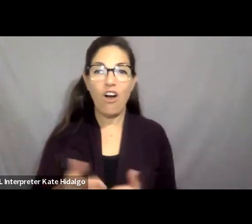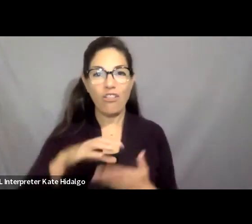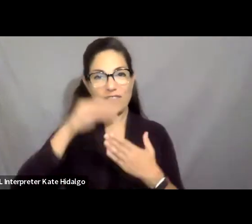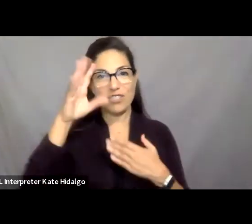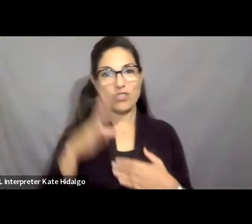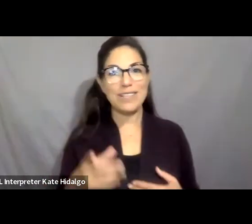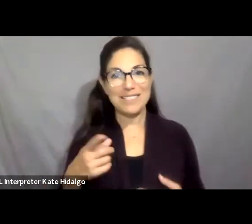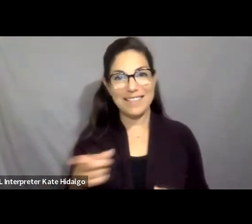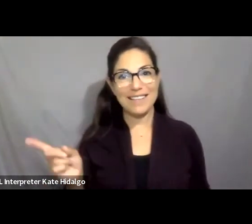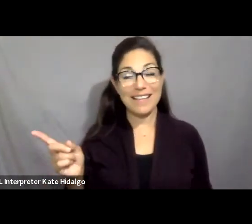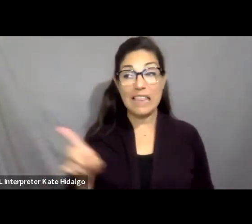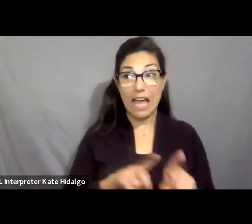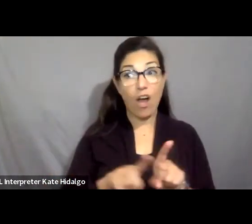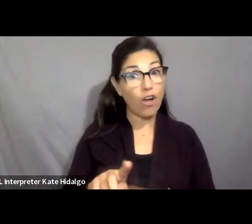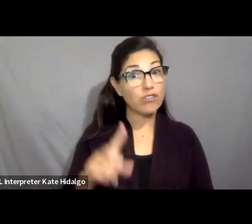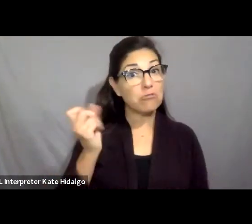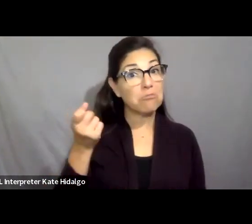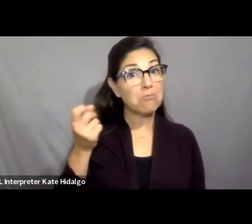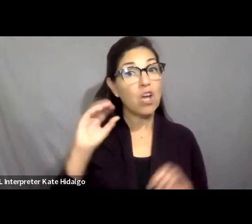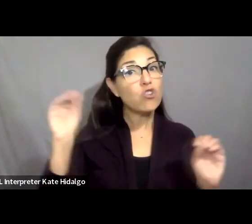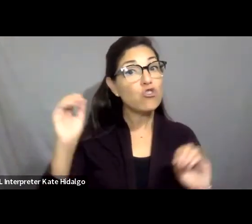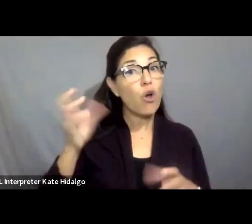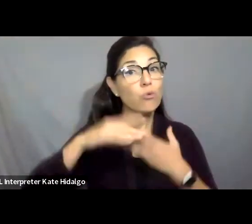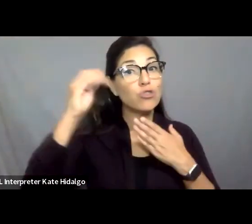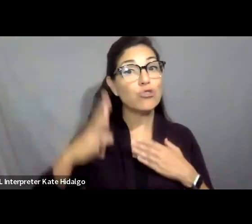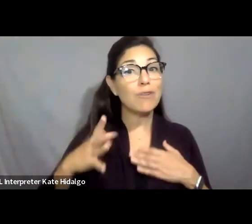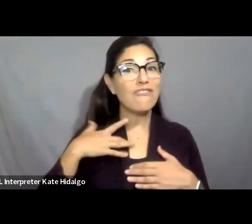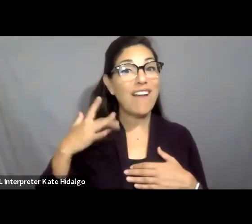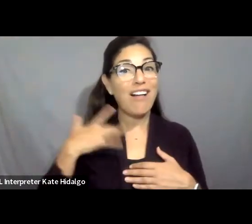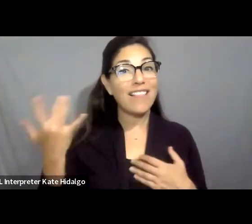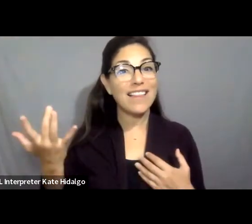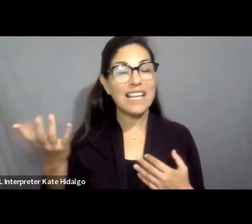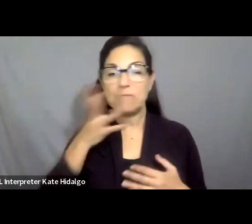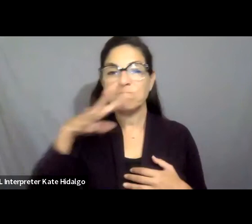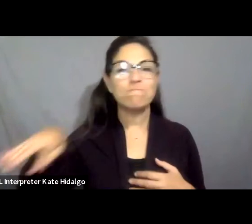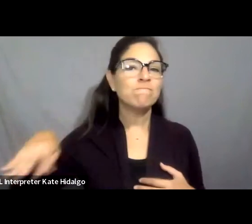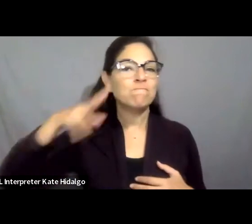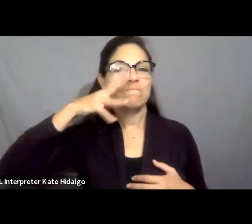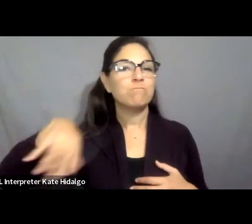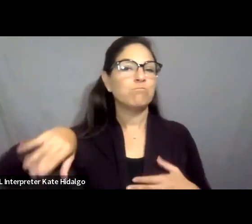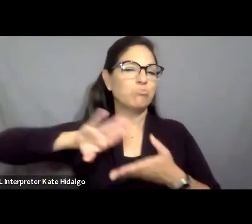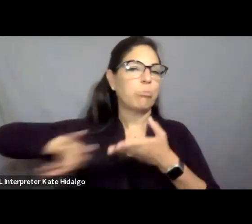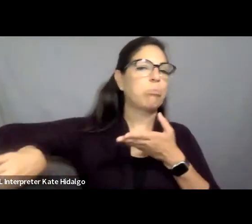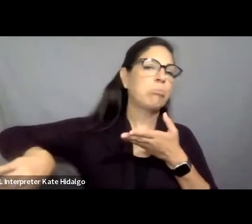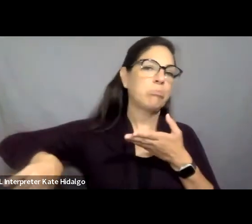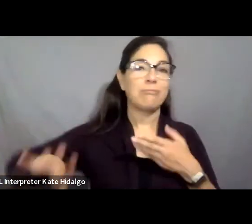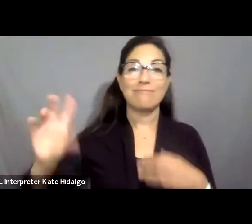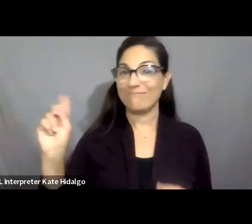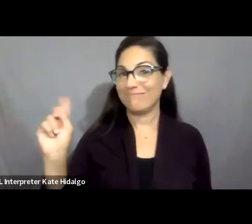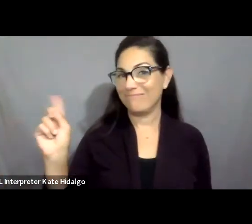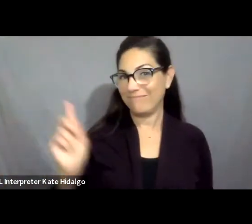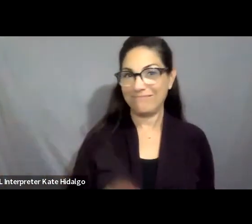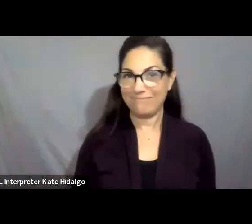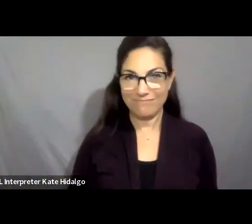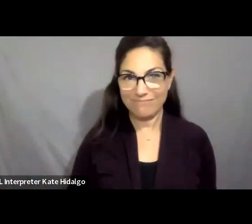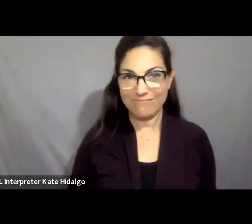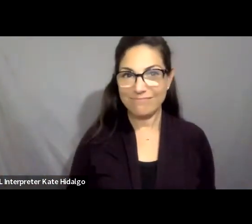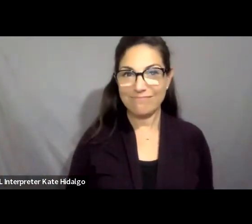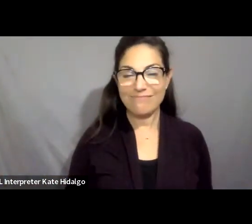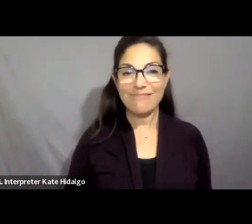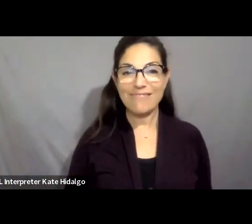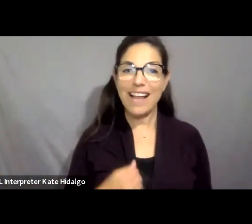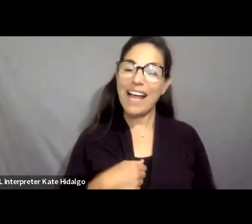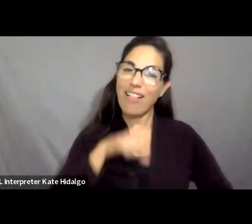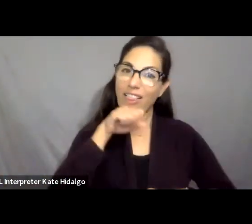that also no student was ignored or left out, or I love knowing